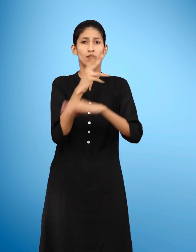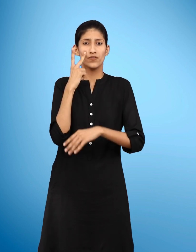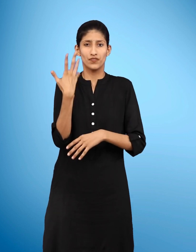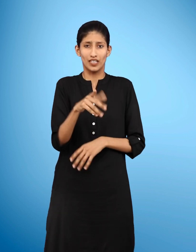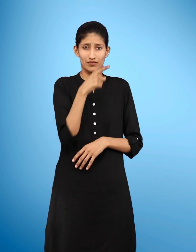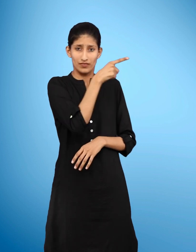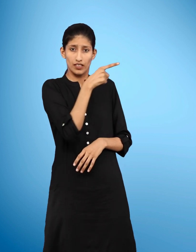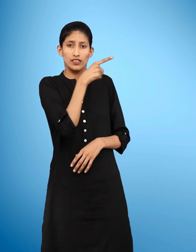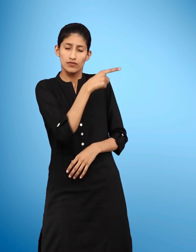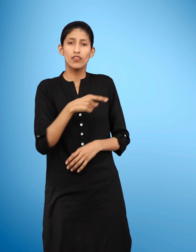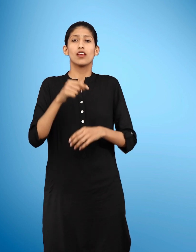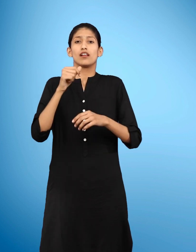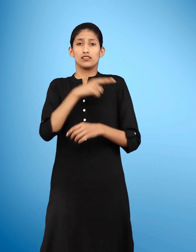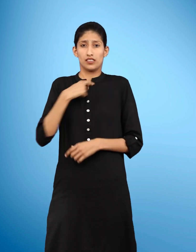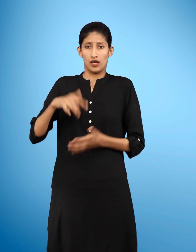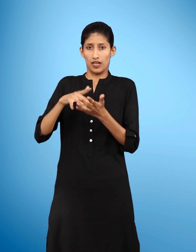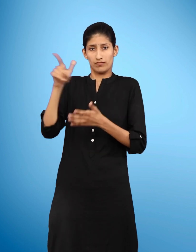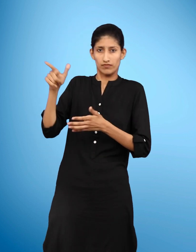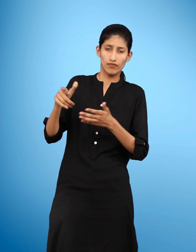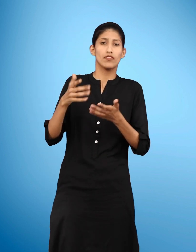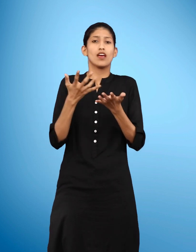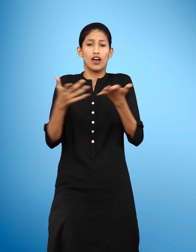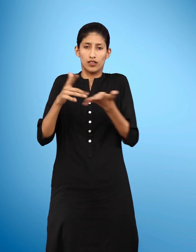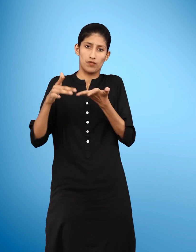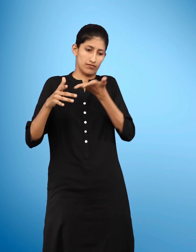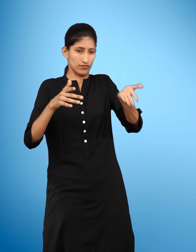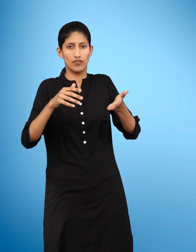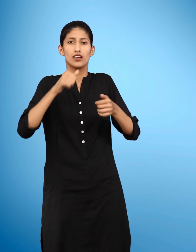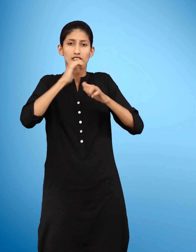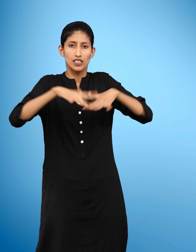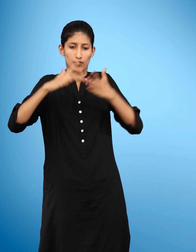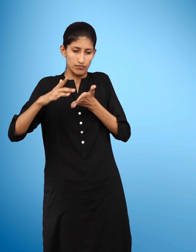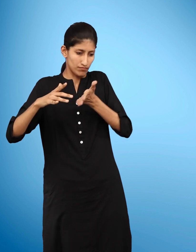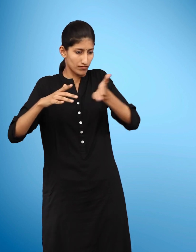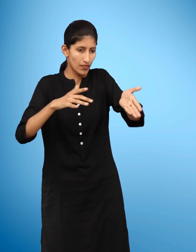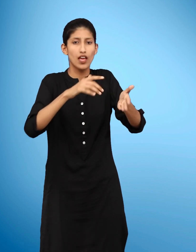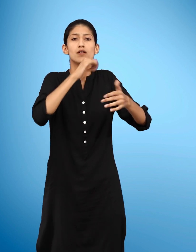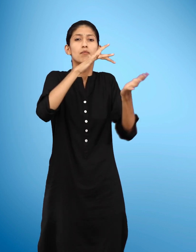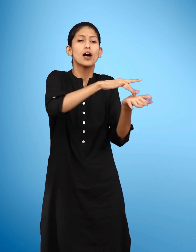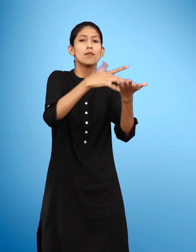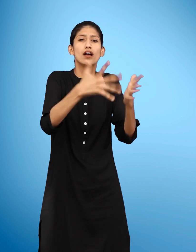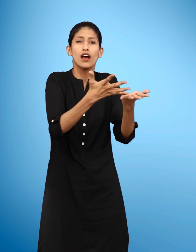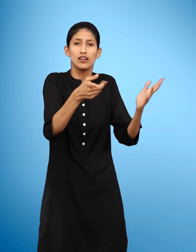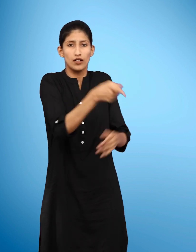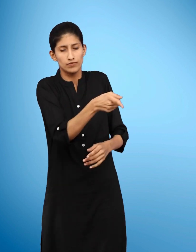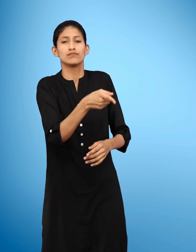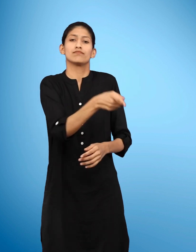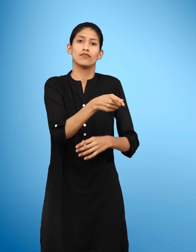76-77. What do you think would have been the advantages and problems in transporting silk by